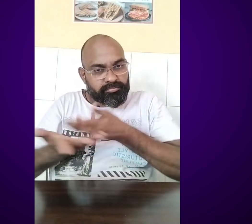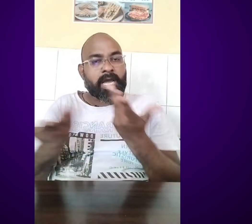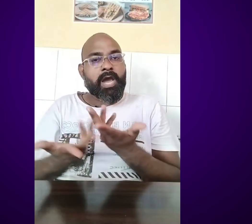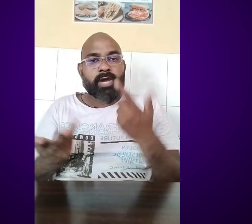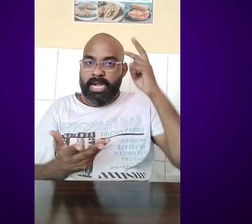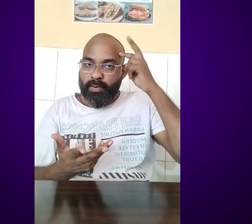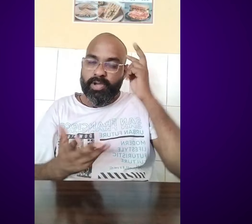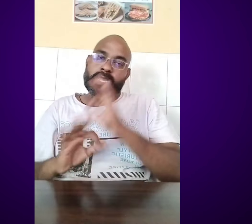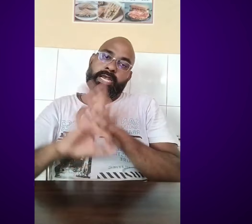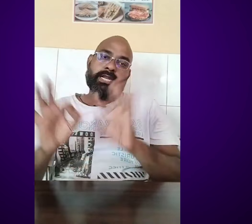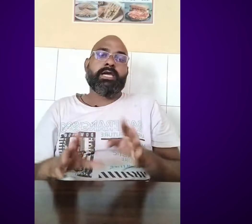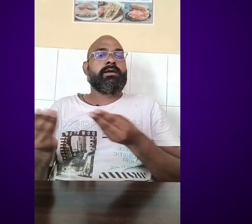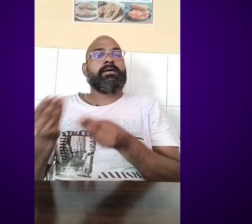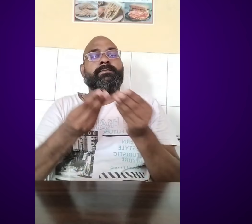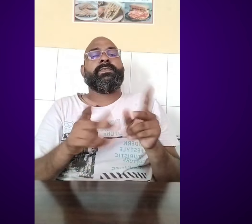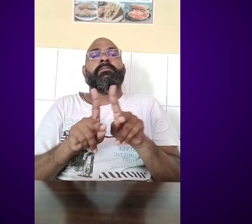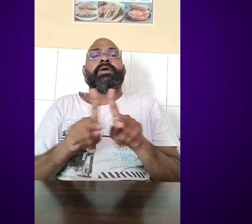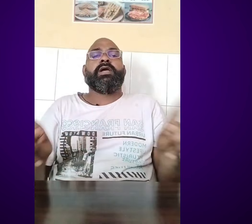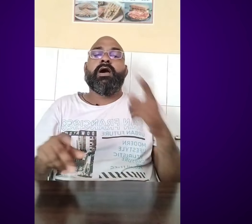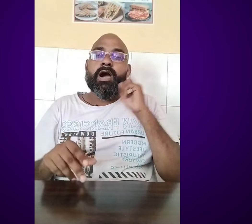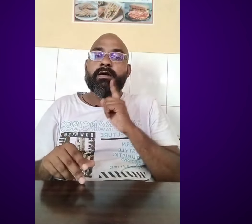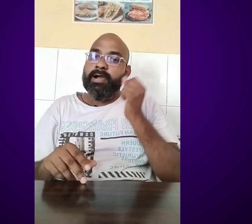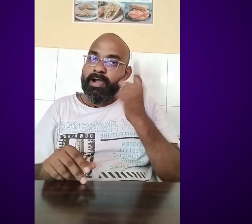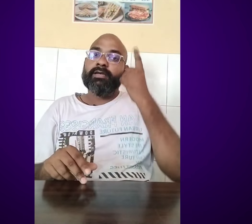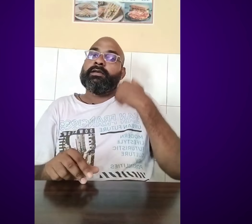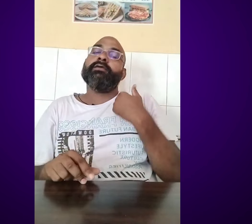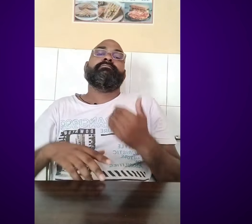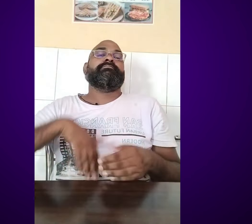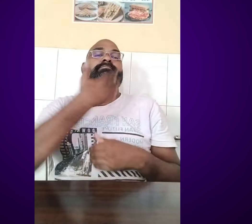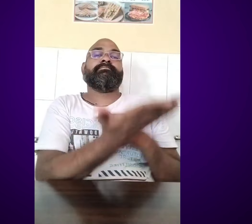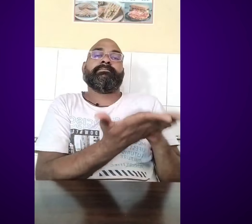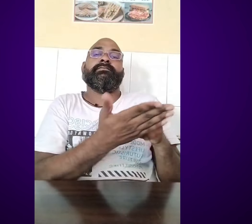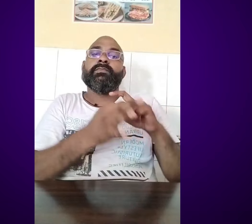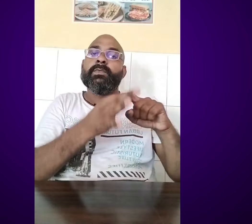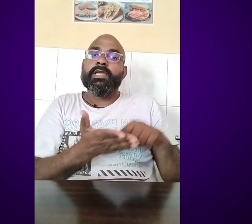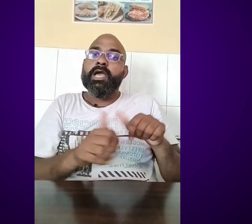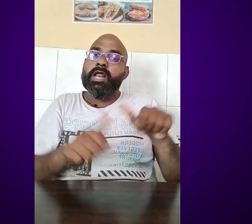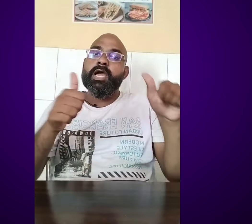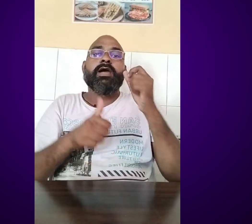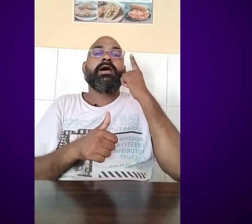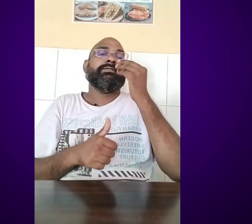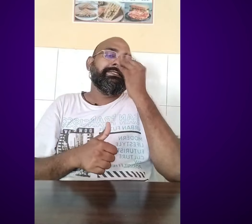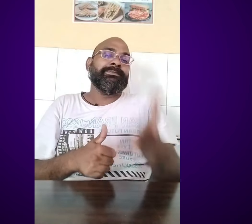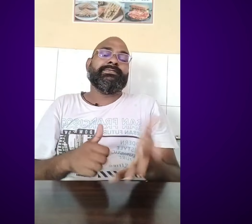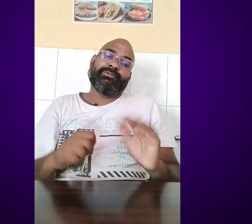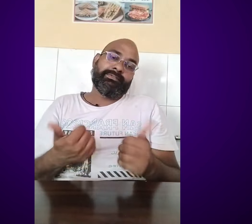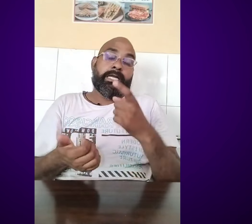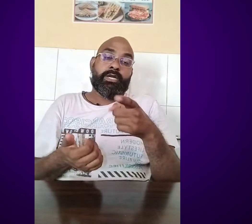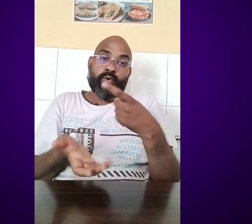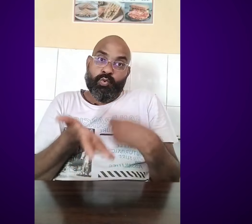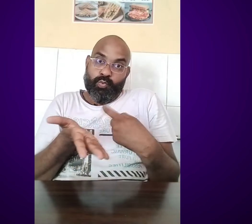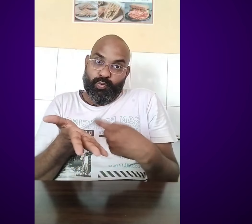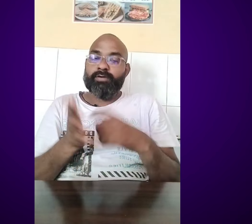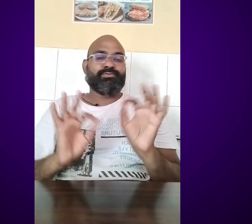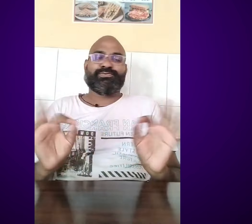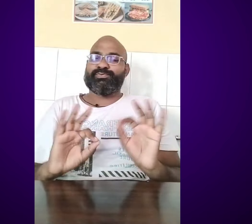stores, significantly increasing their income and improving their socio-economic status. Reimbursement for expenses.